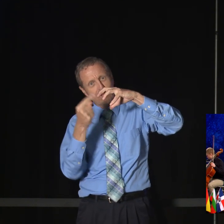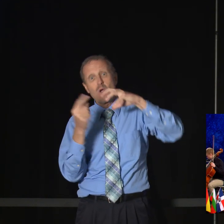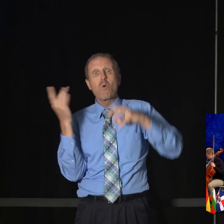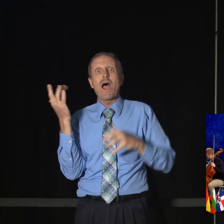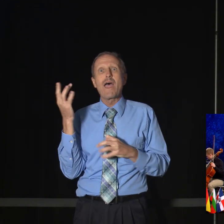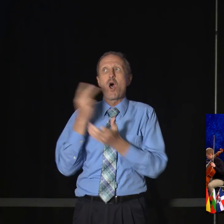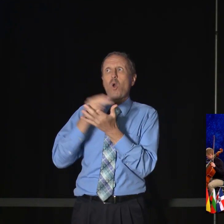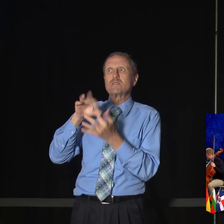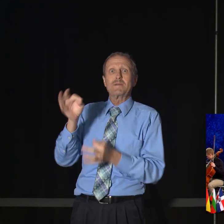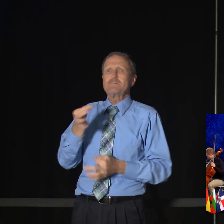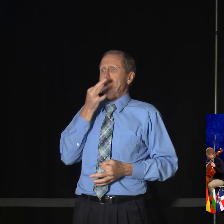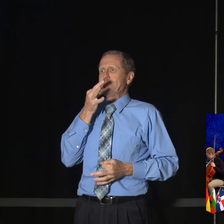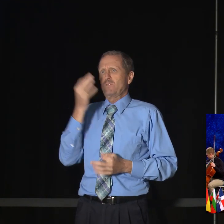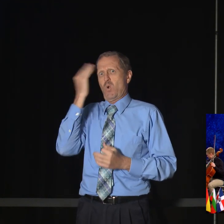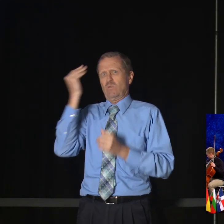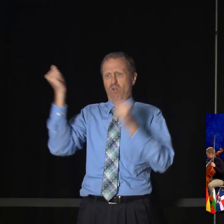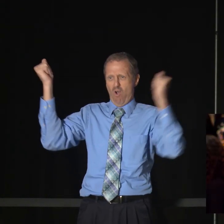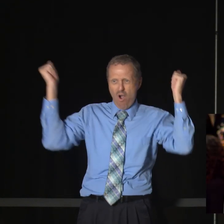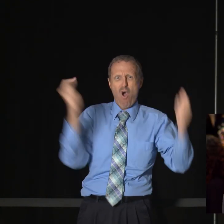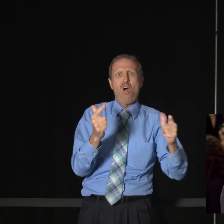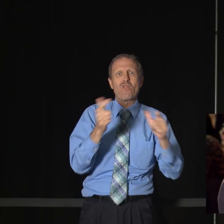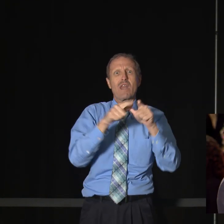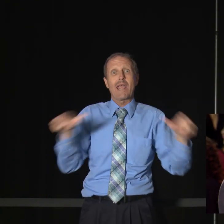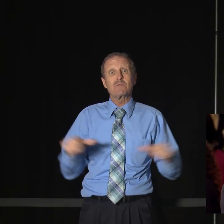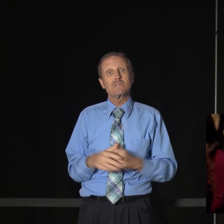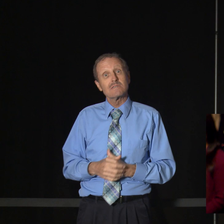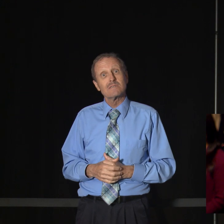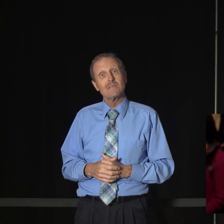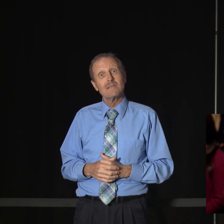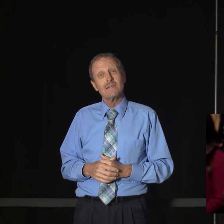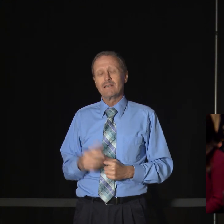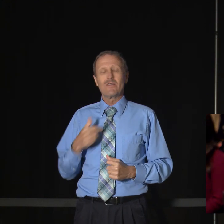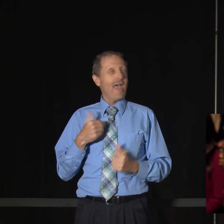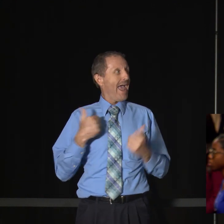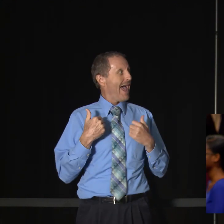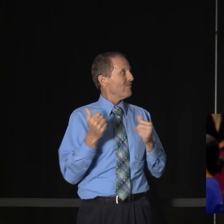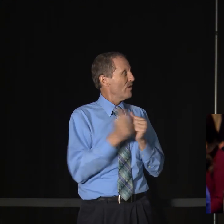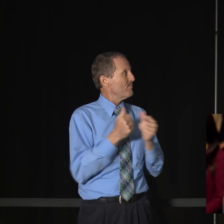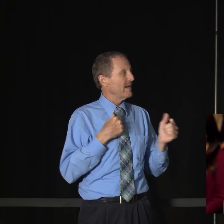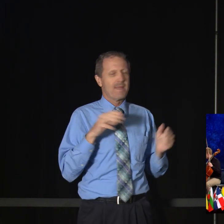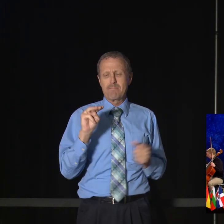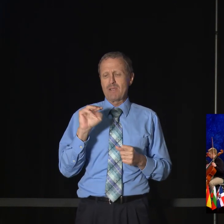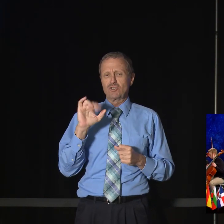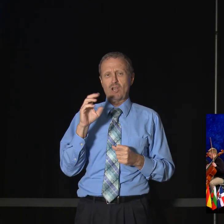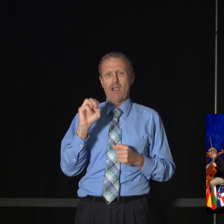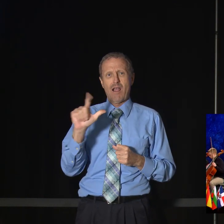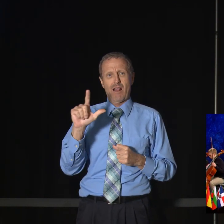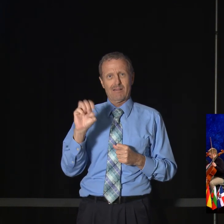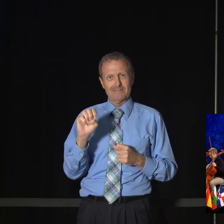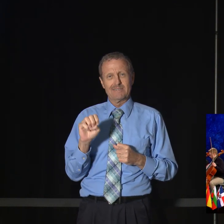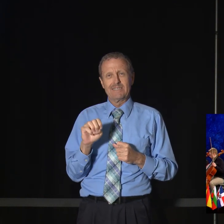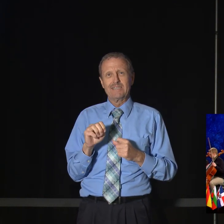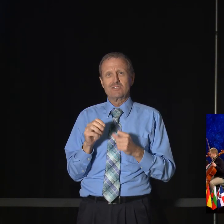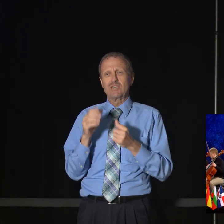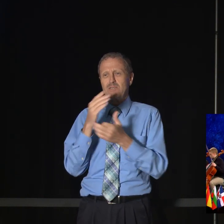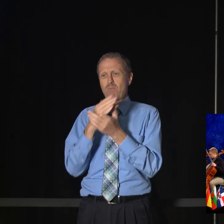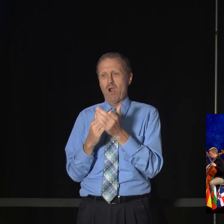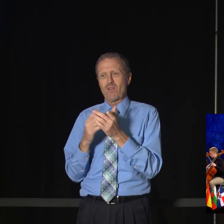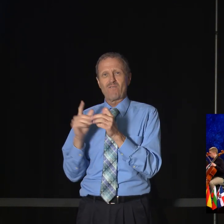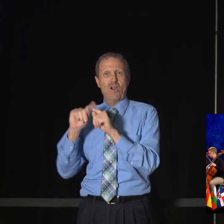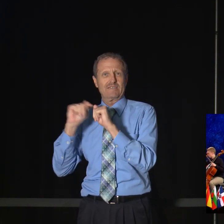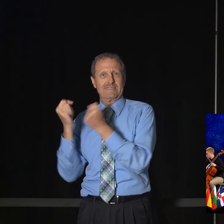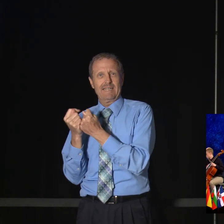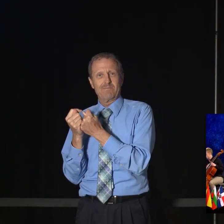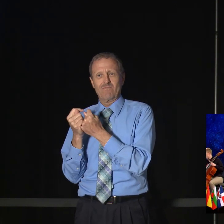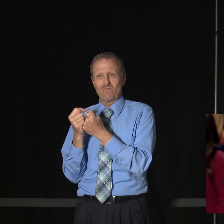the languages. Amen? Amen. Amen. So I have with me here Michelle. Michelle is part of the leadership team